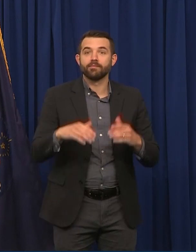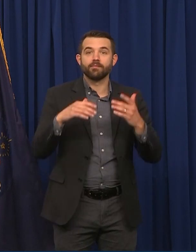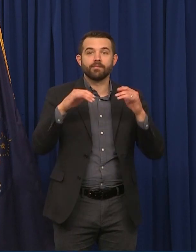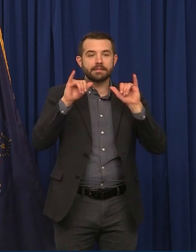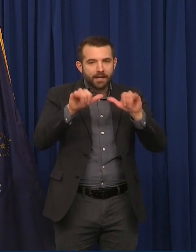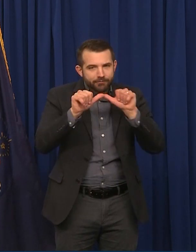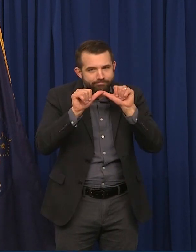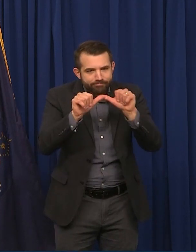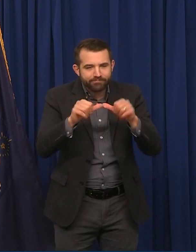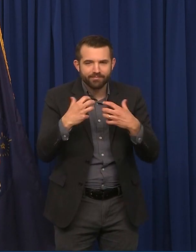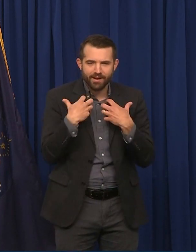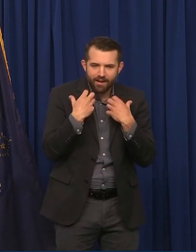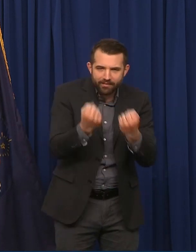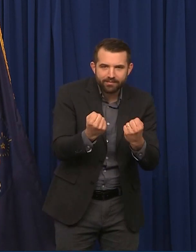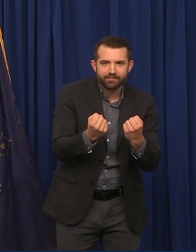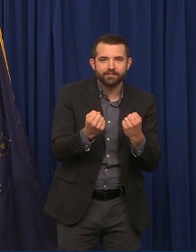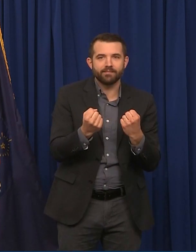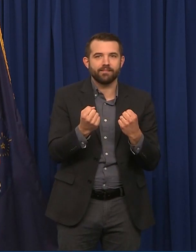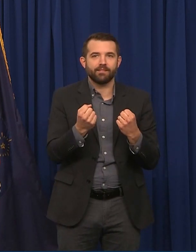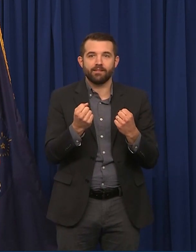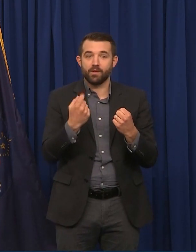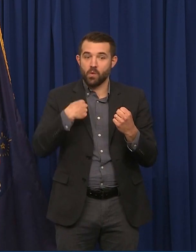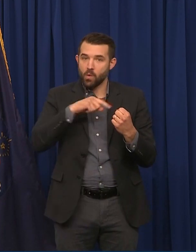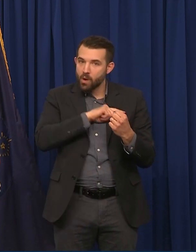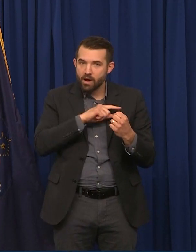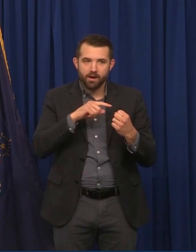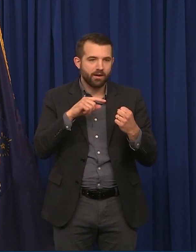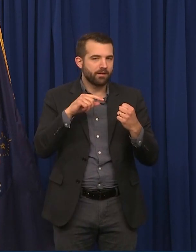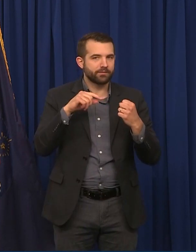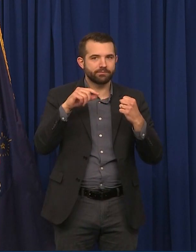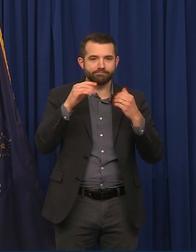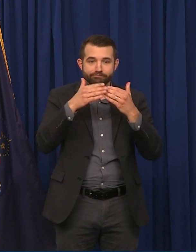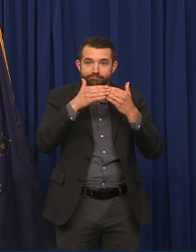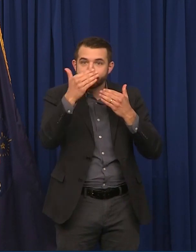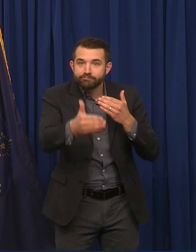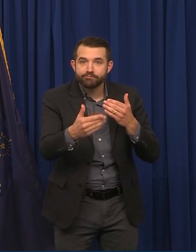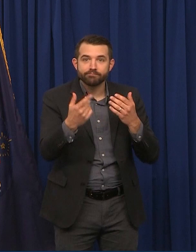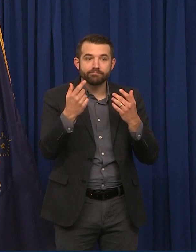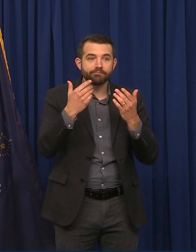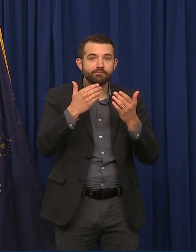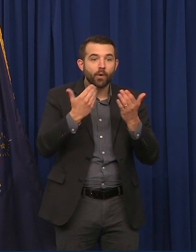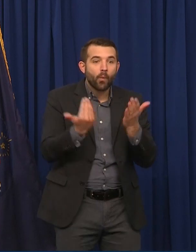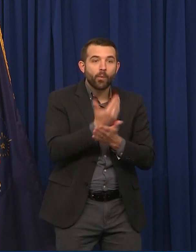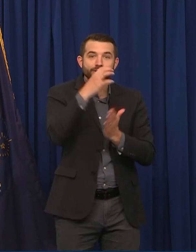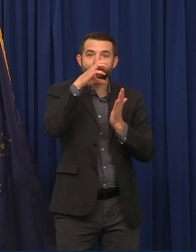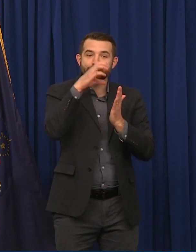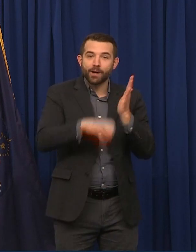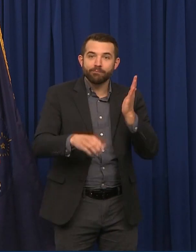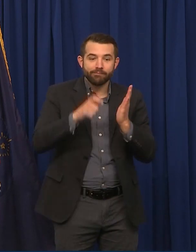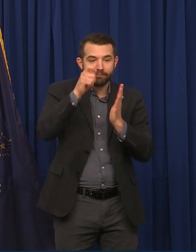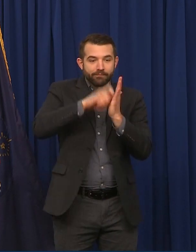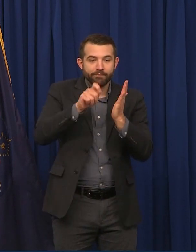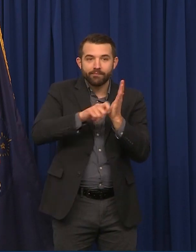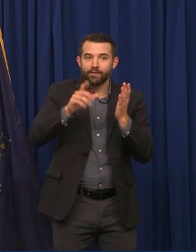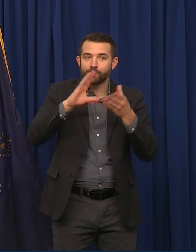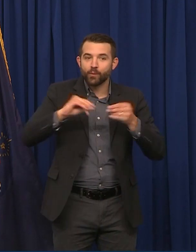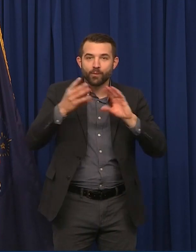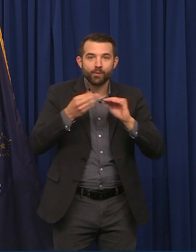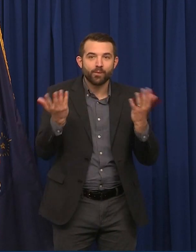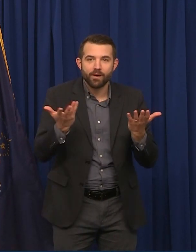We, all of us in Maine, get to write the next chapter, and we get to write the ending